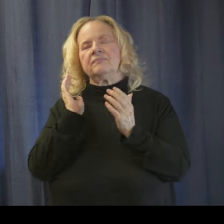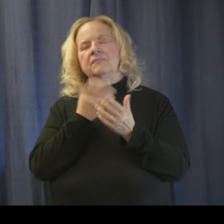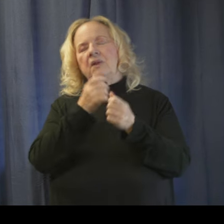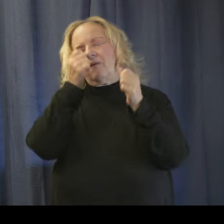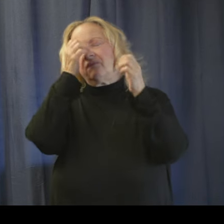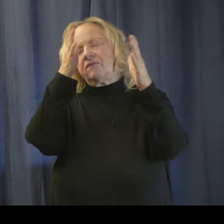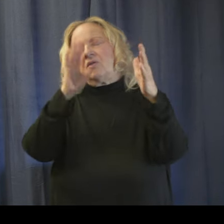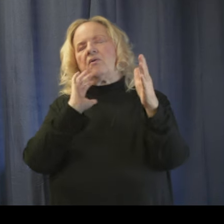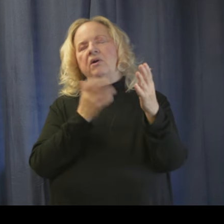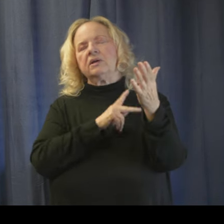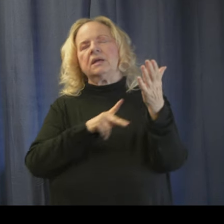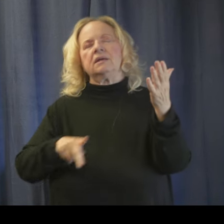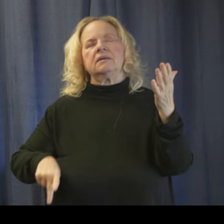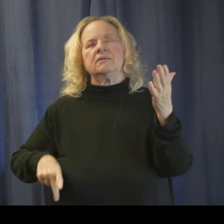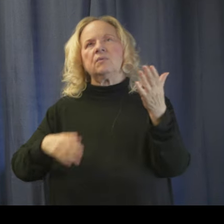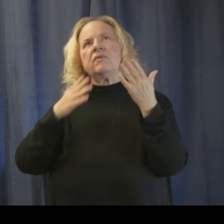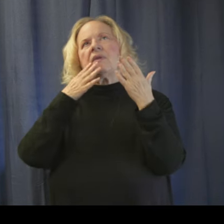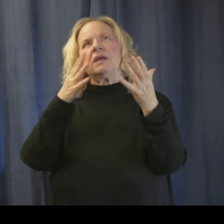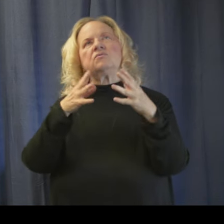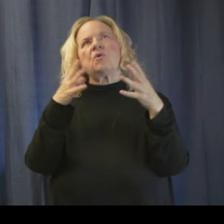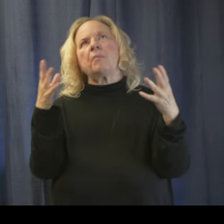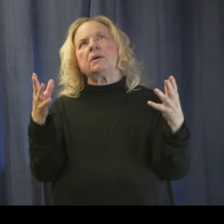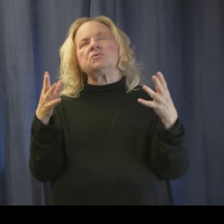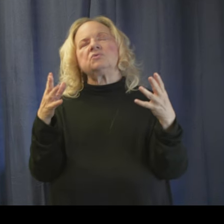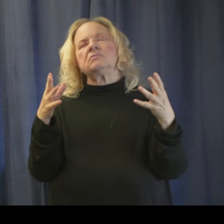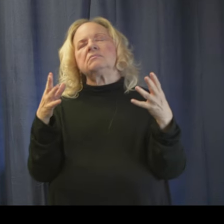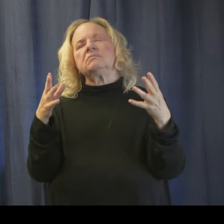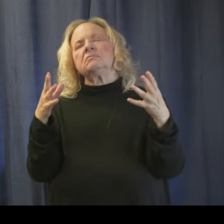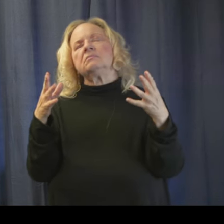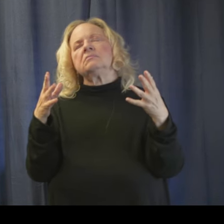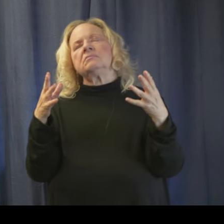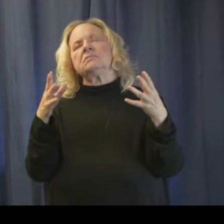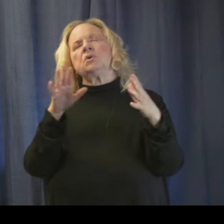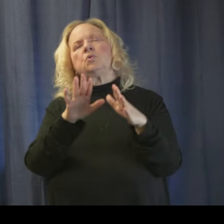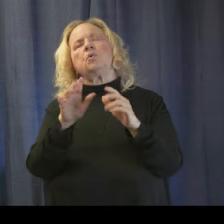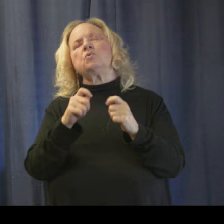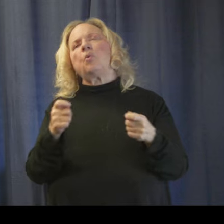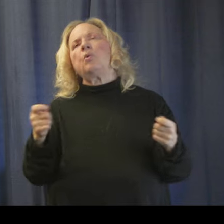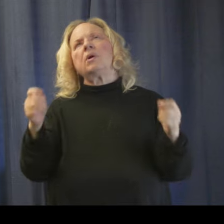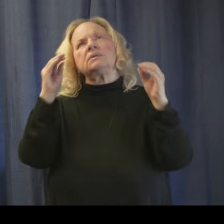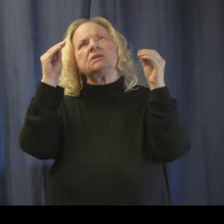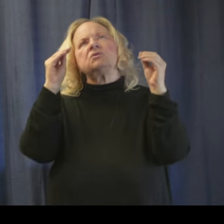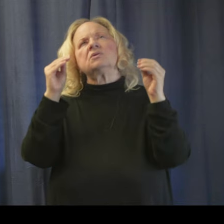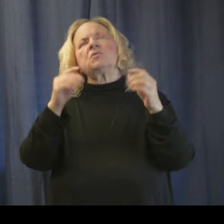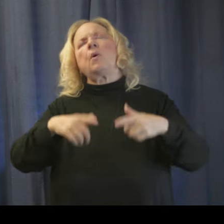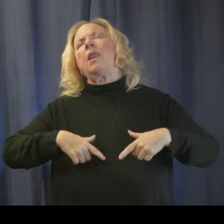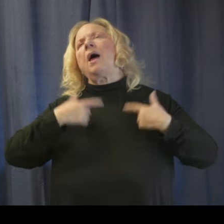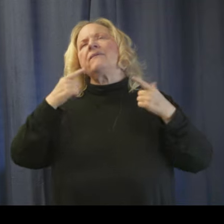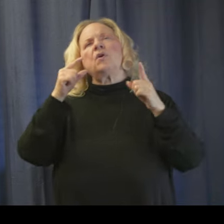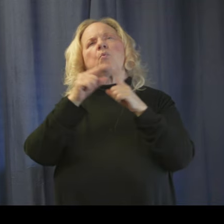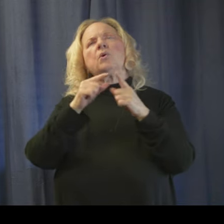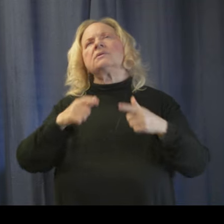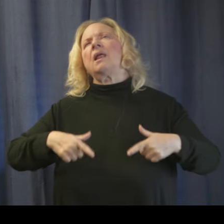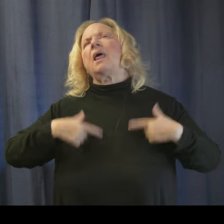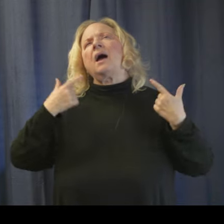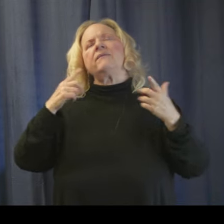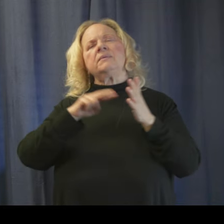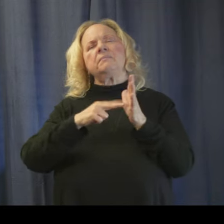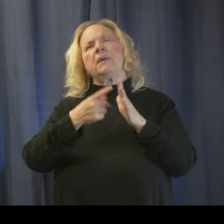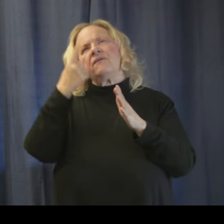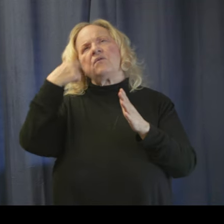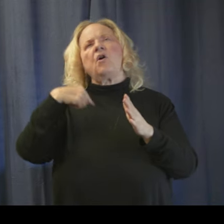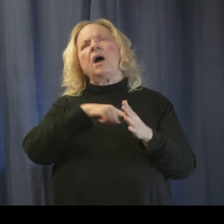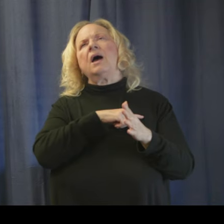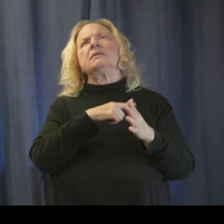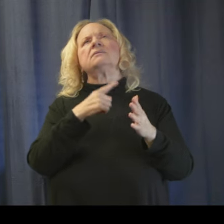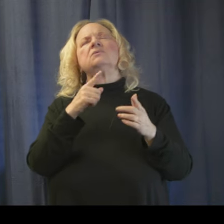Avinu Malkeinu, our Father, our King, we just thank you so much that your Torah is so alive. Your word is alive. It's meant for